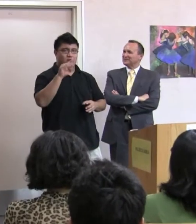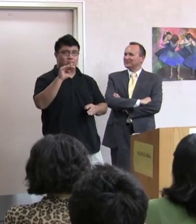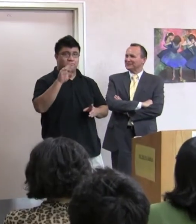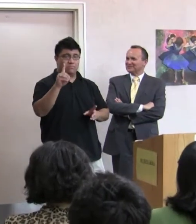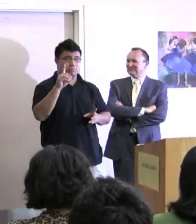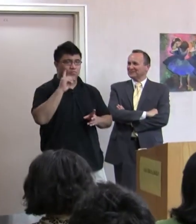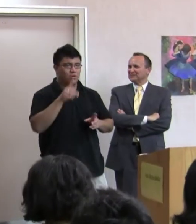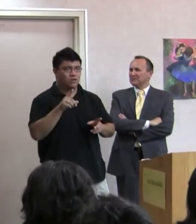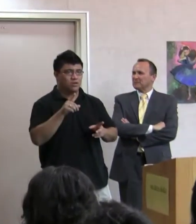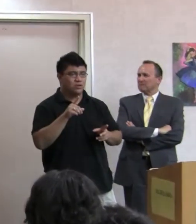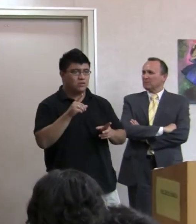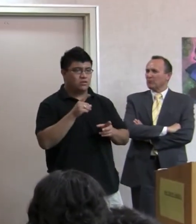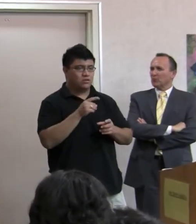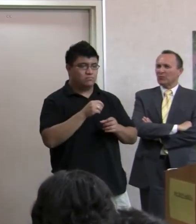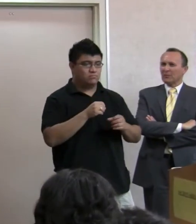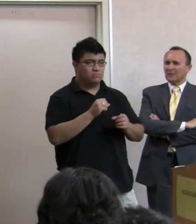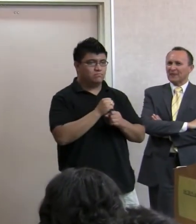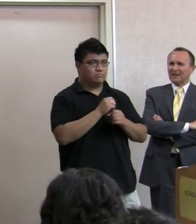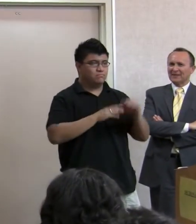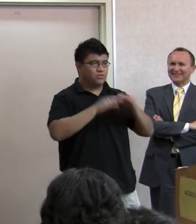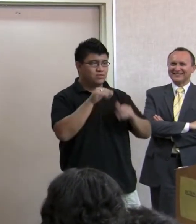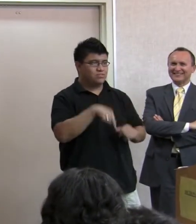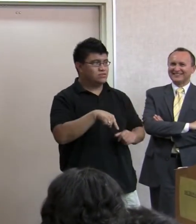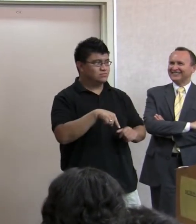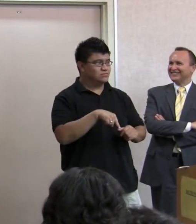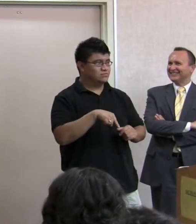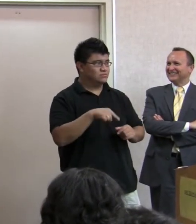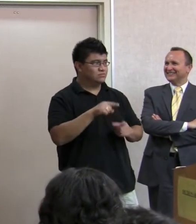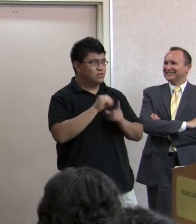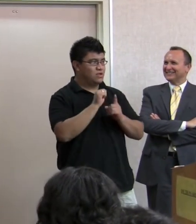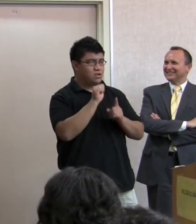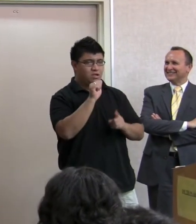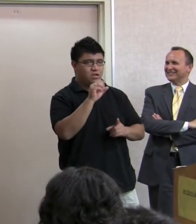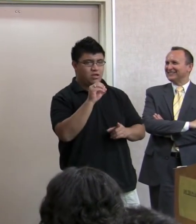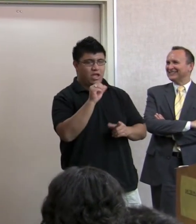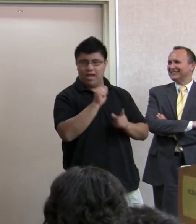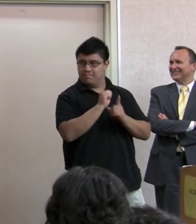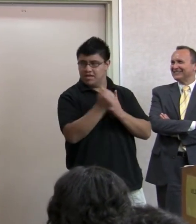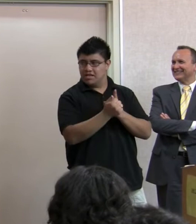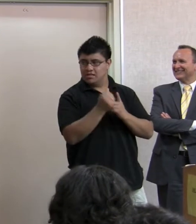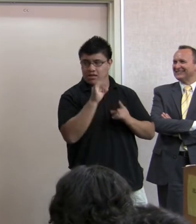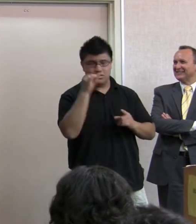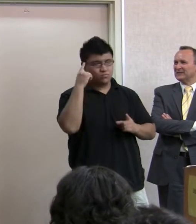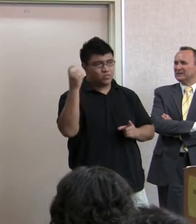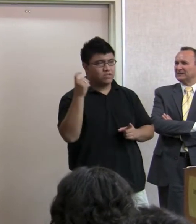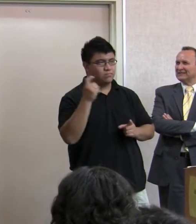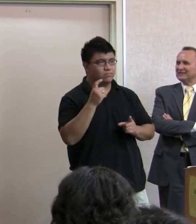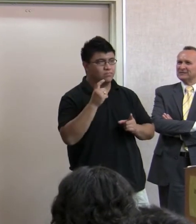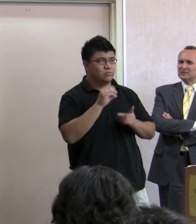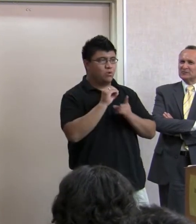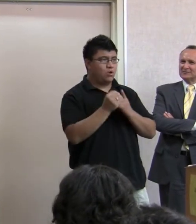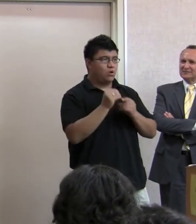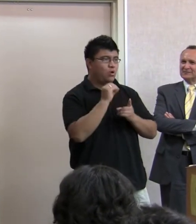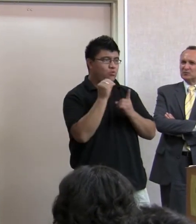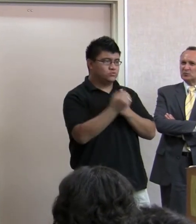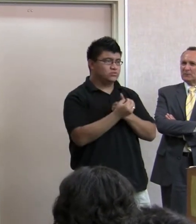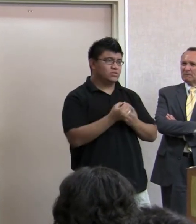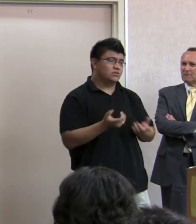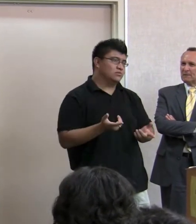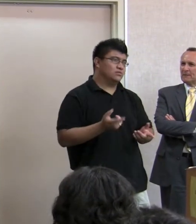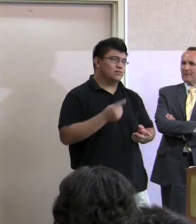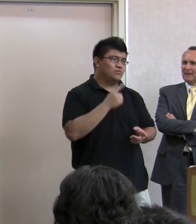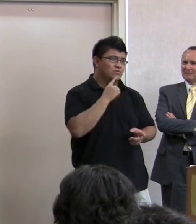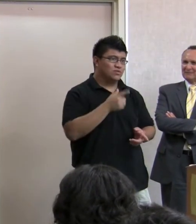this. And I know that this is going to build from here, and that this